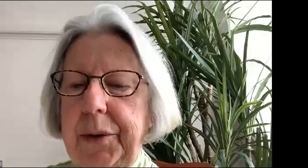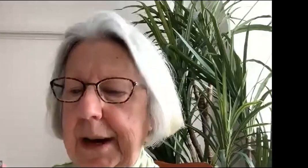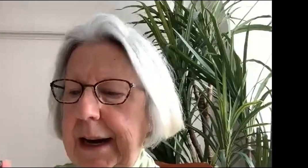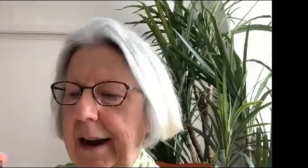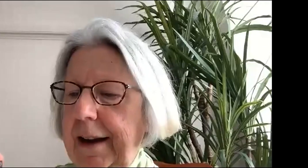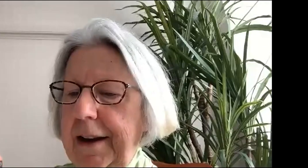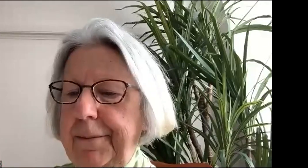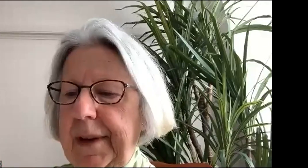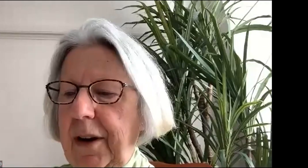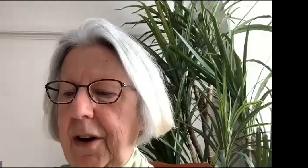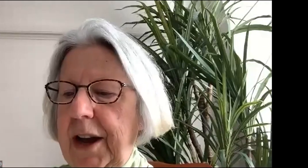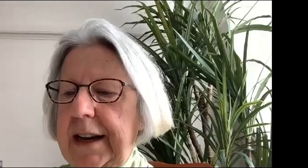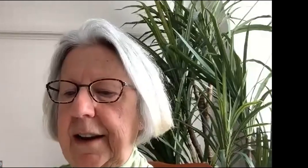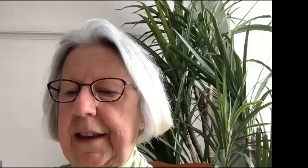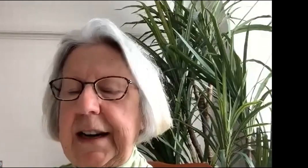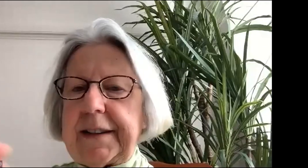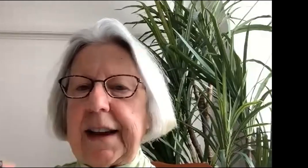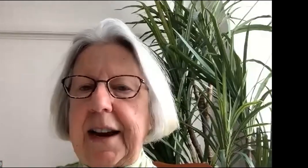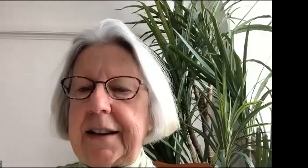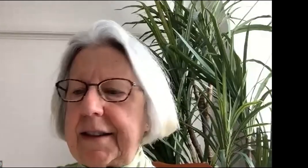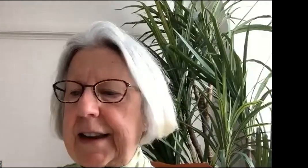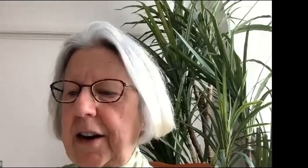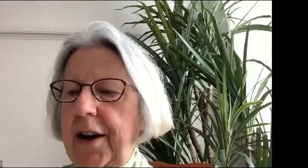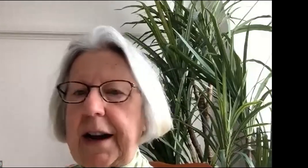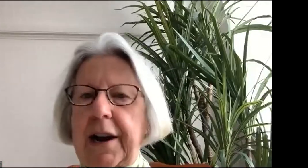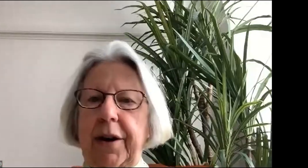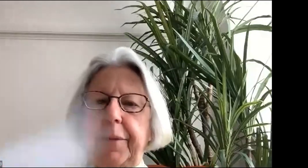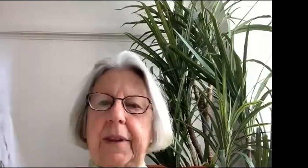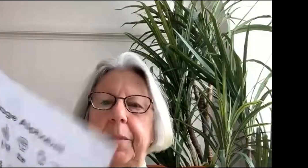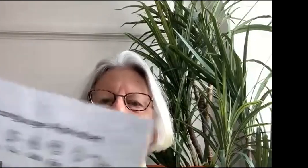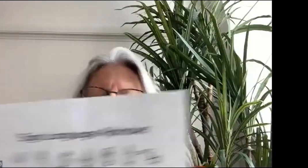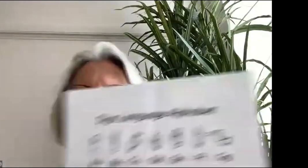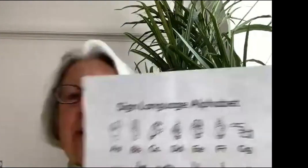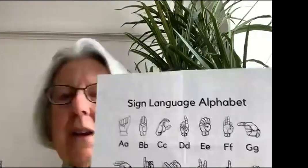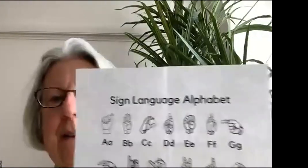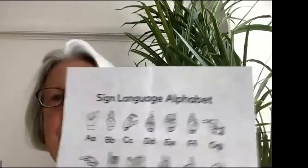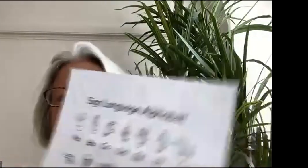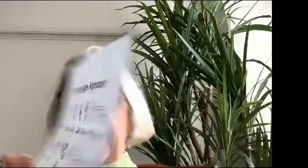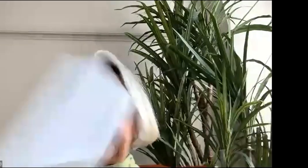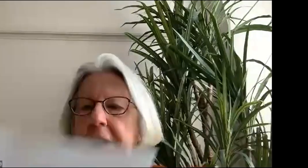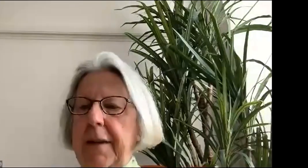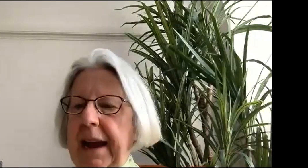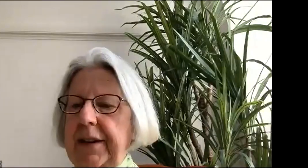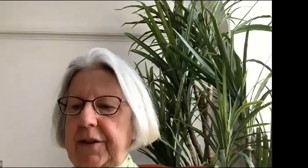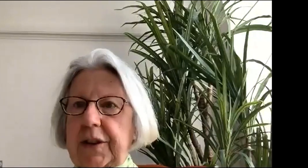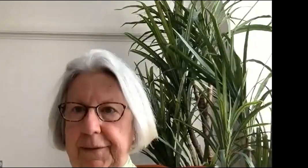review on the signs that on our paper kind of come out as just